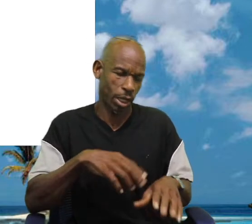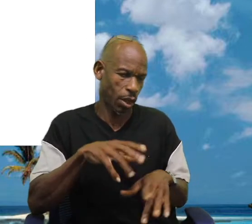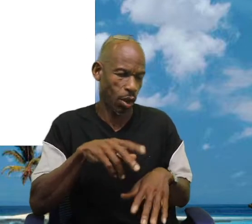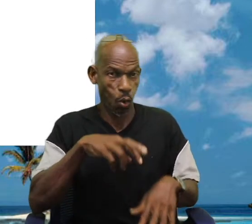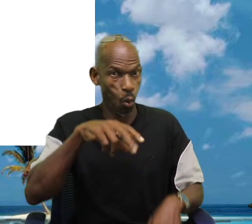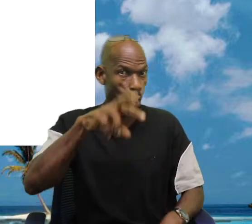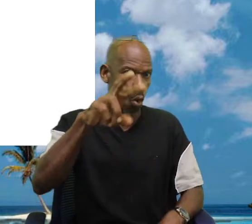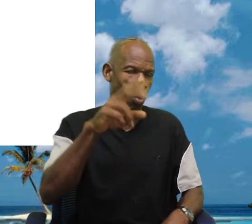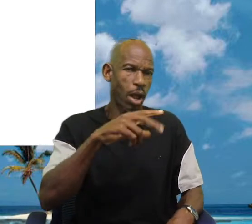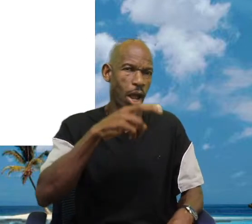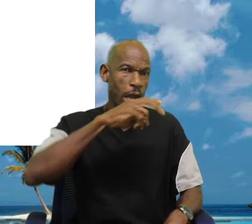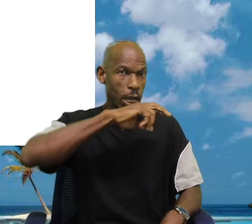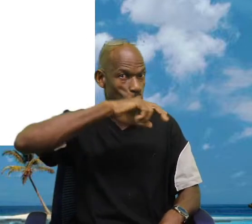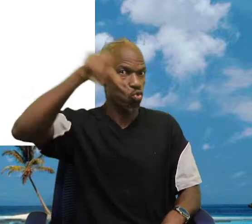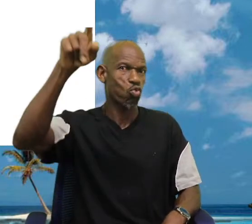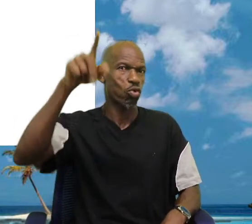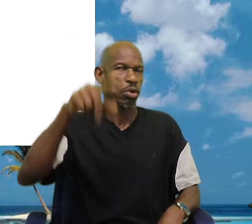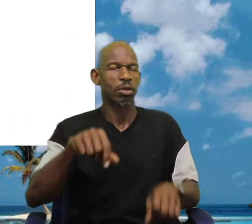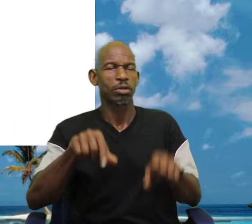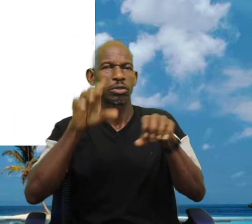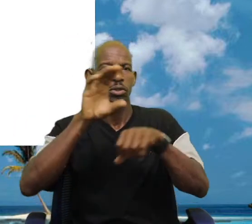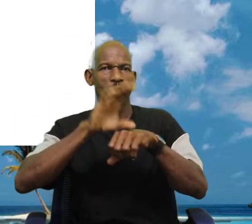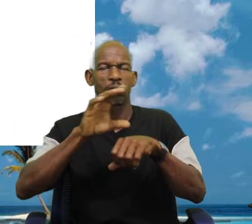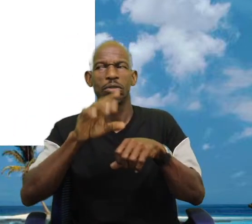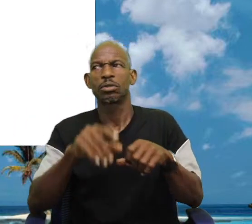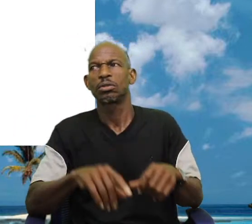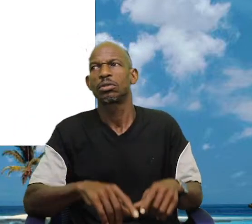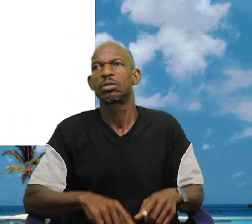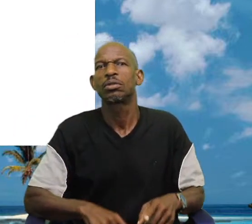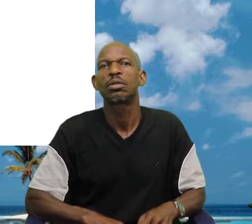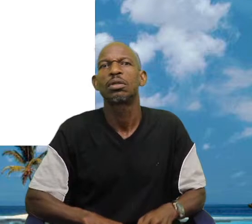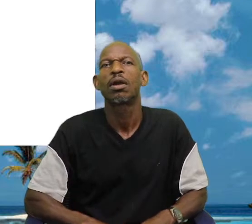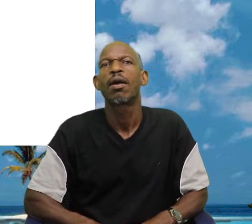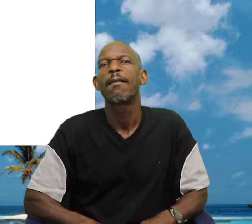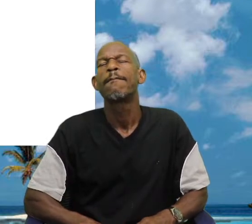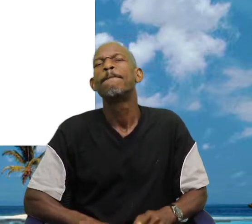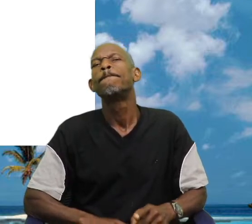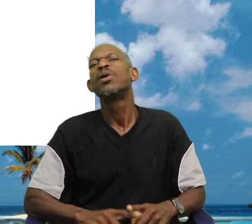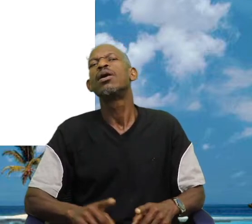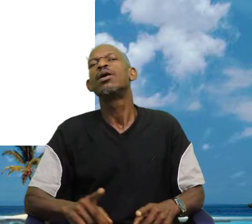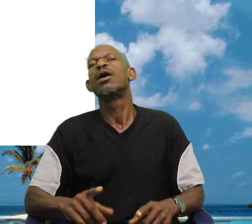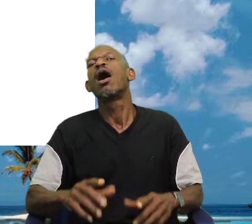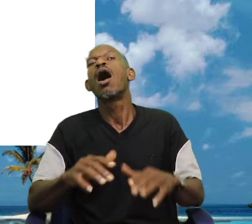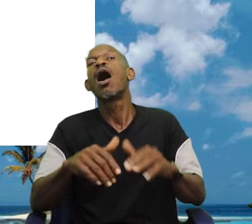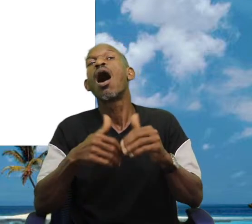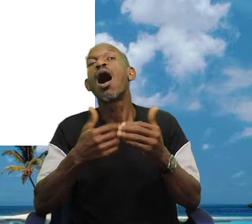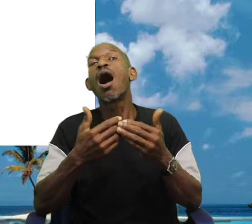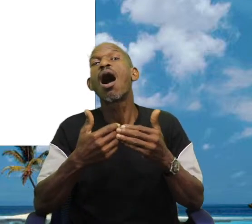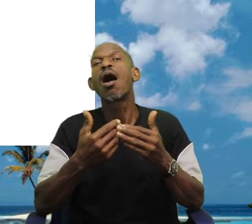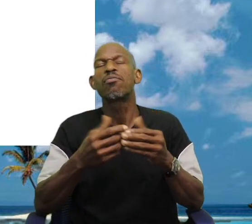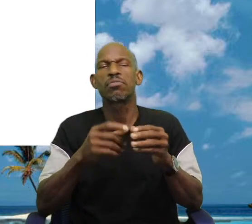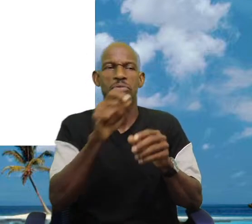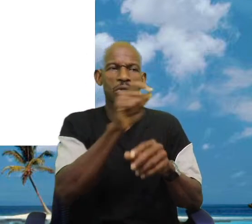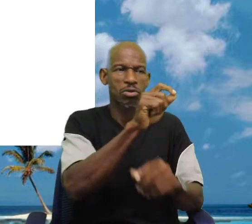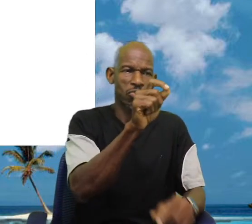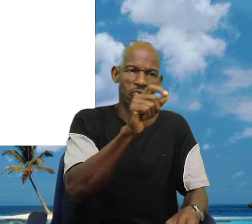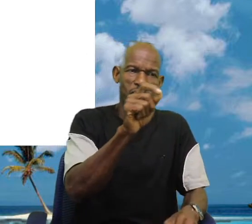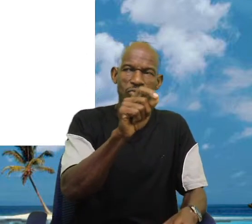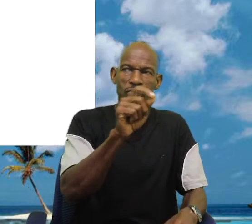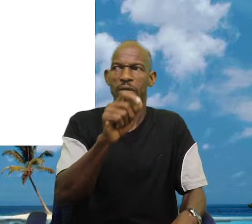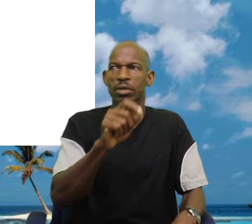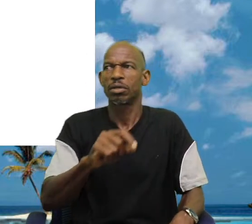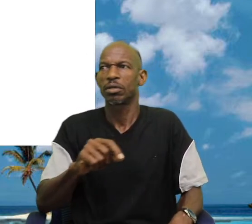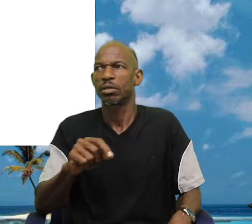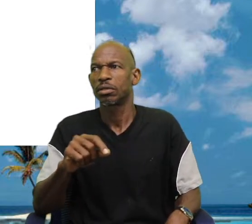So you dramatize that. But the order of the words you're going to use when you're talking about the shoe is by